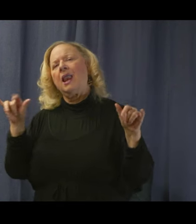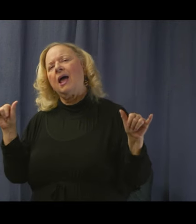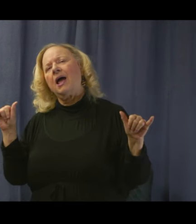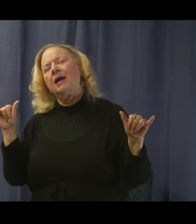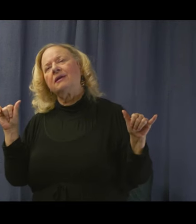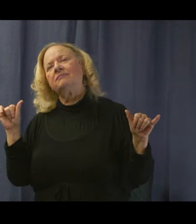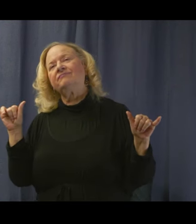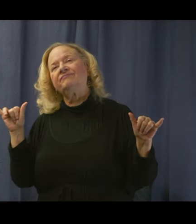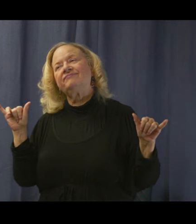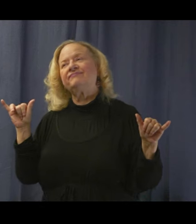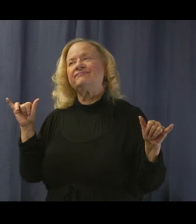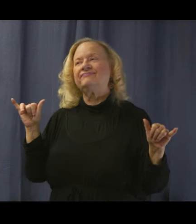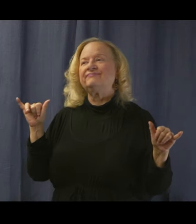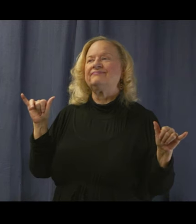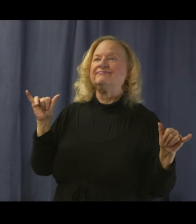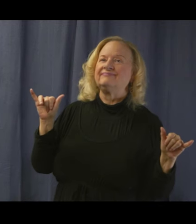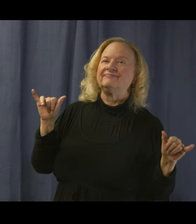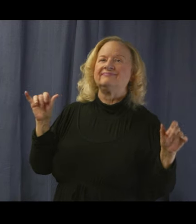la.